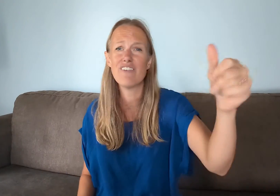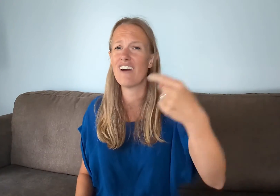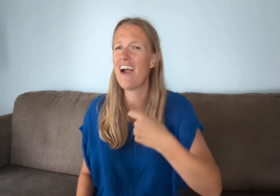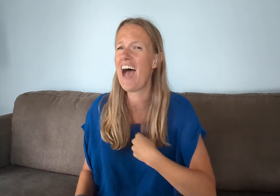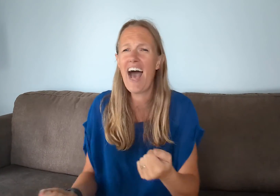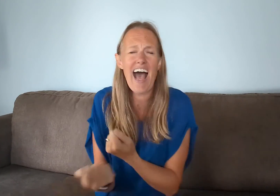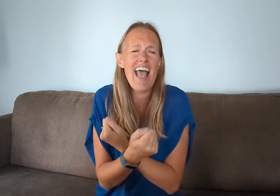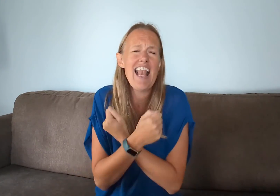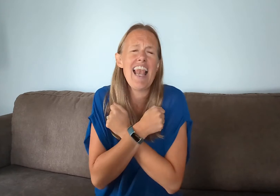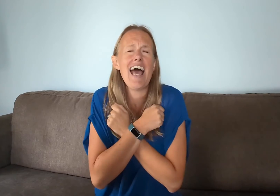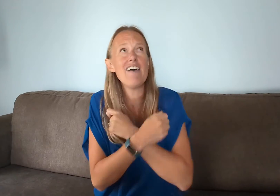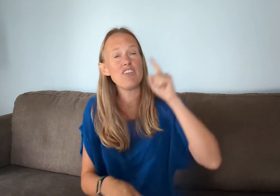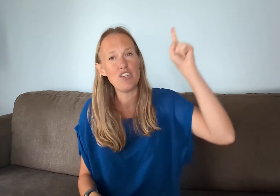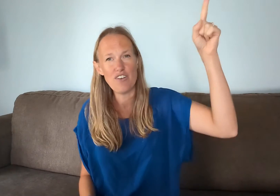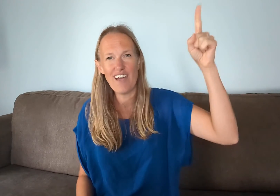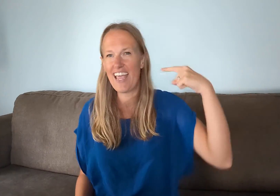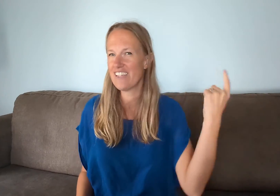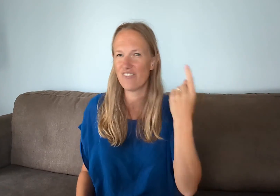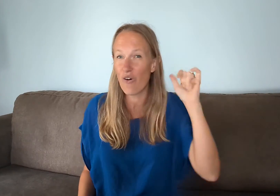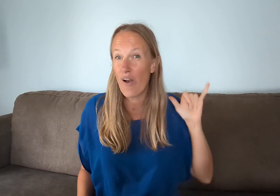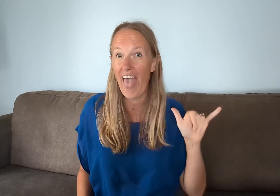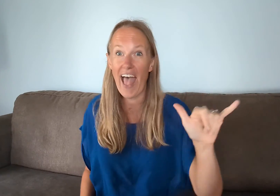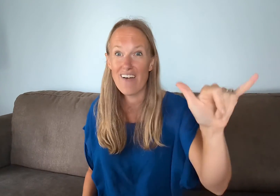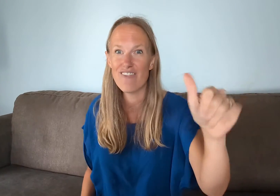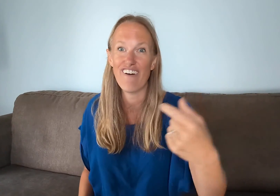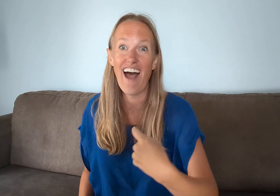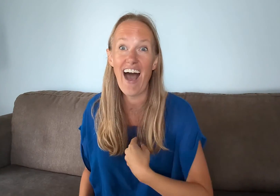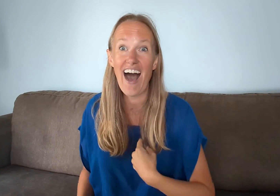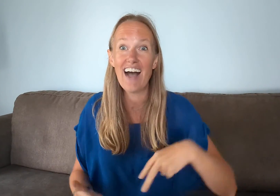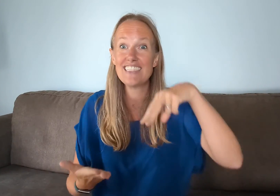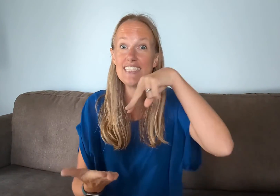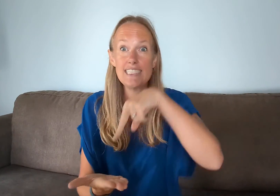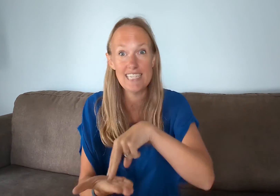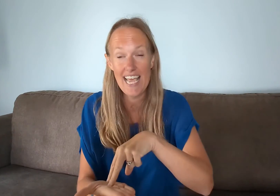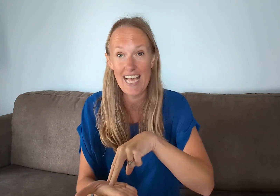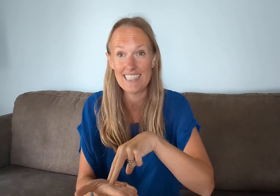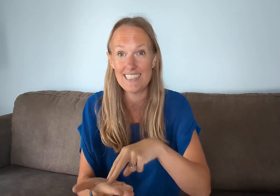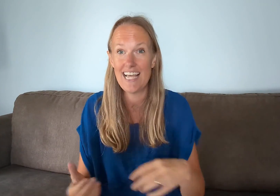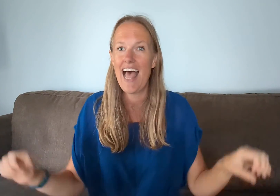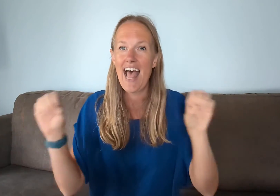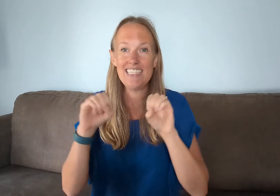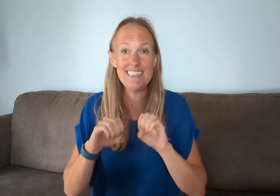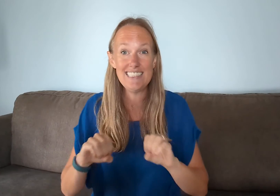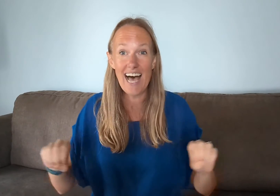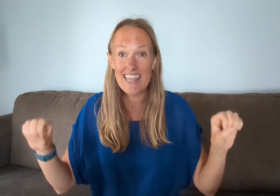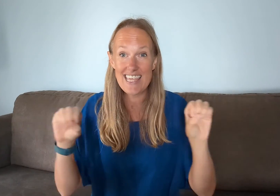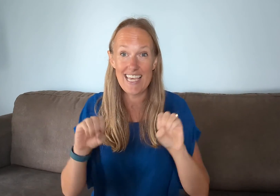Forever I love you, and forever I stand.